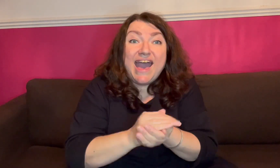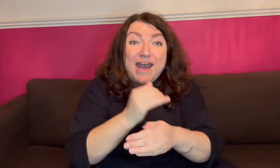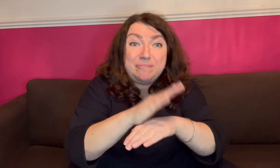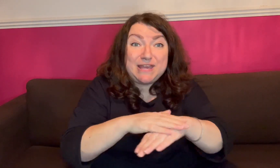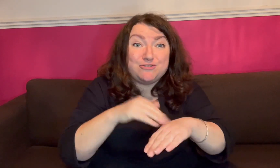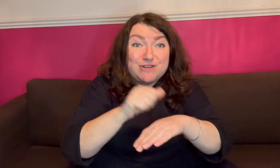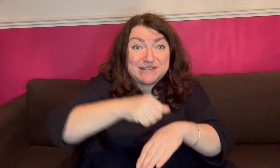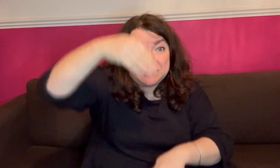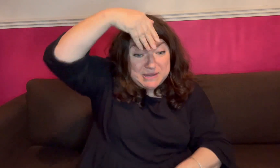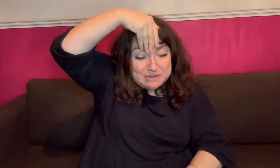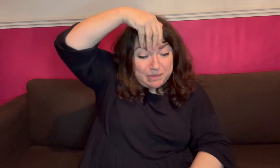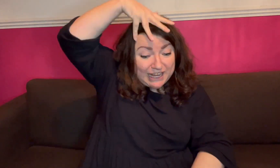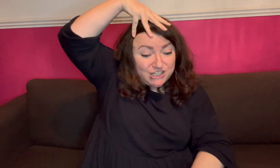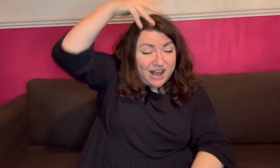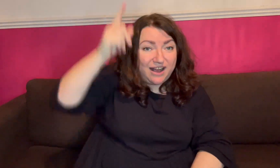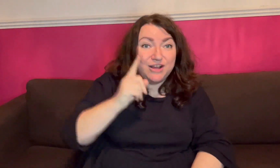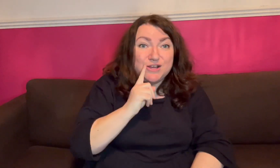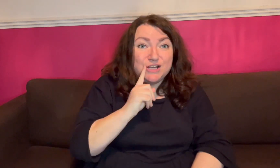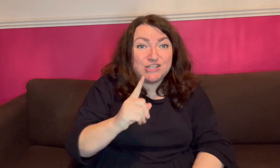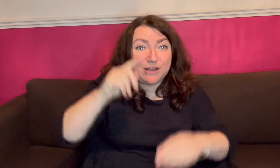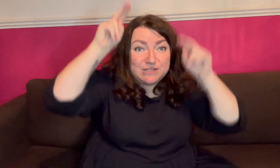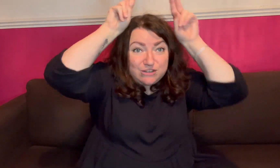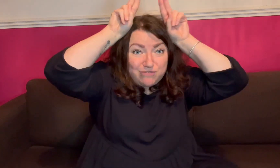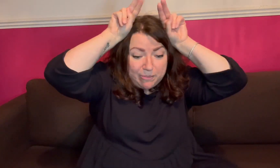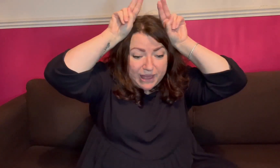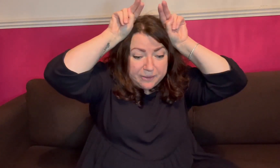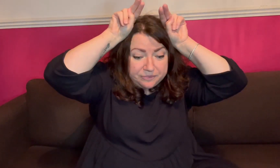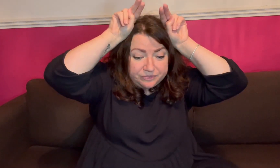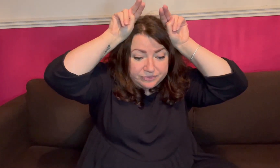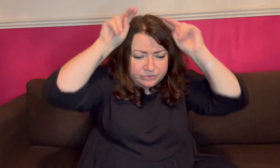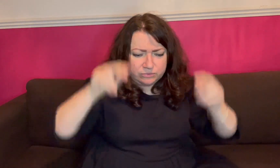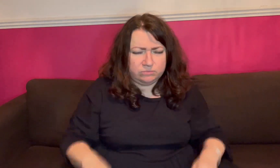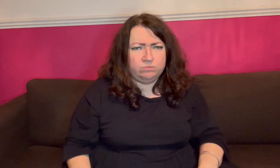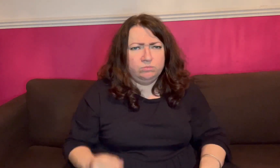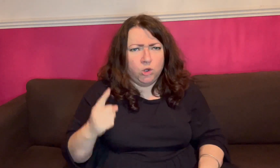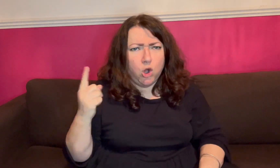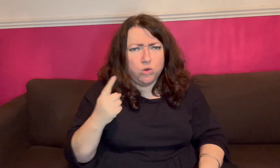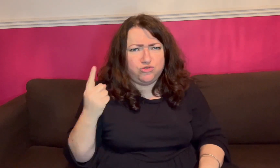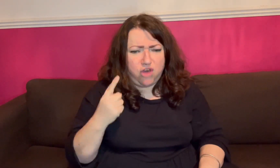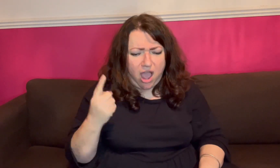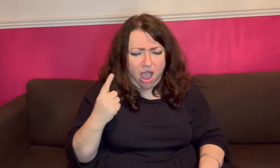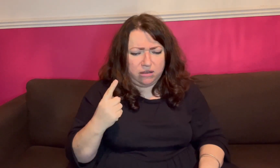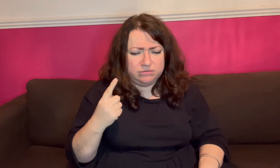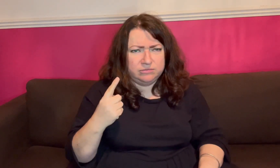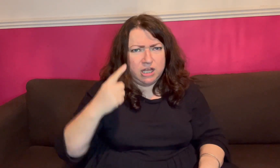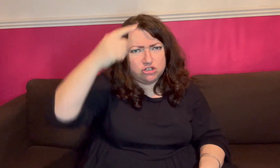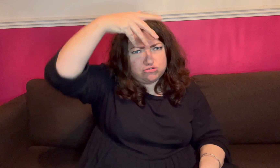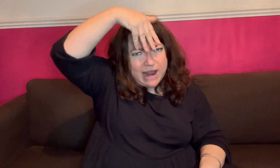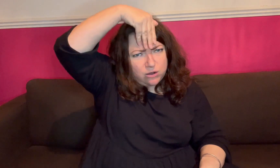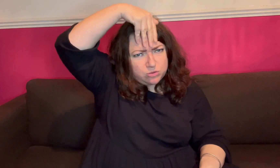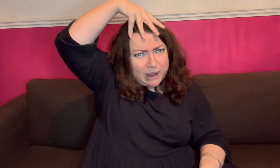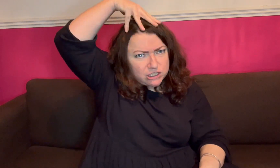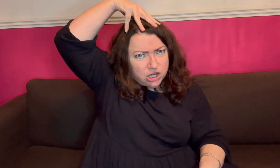"Happy Christmas, Badger!" shouted Rabbit. "Who's there?" growled Badger.